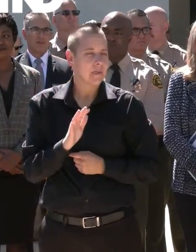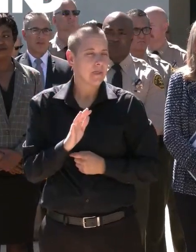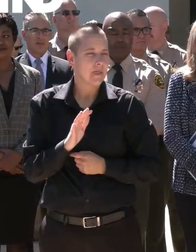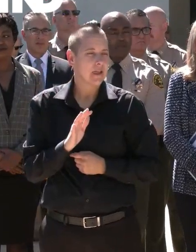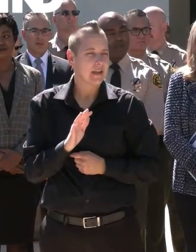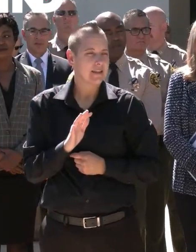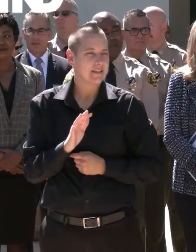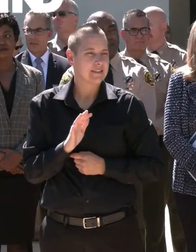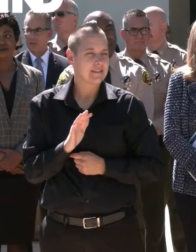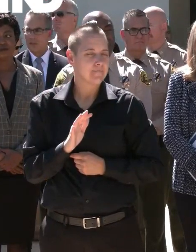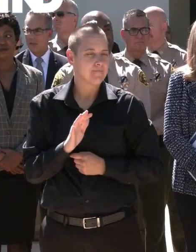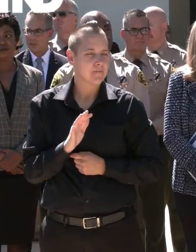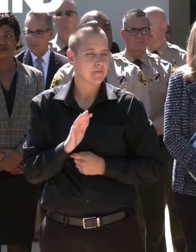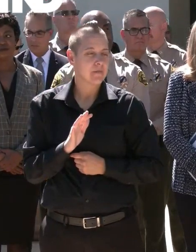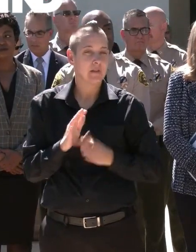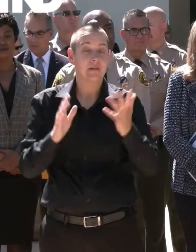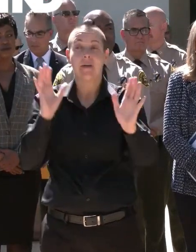if